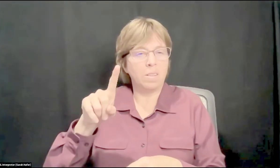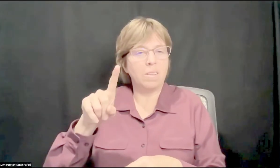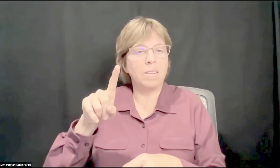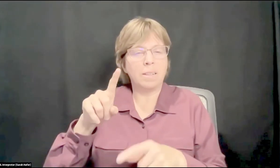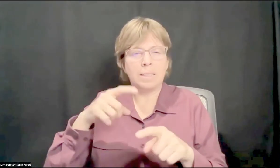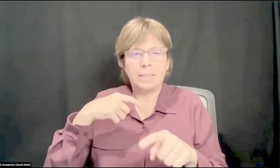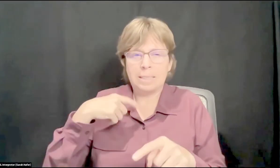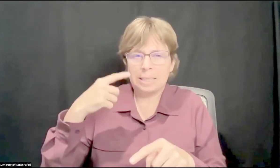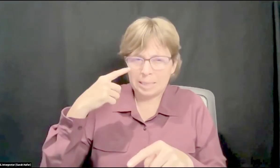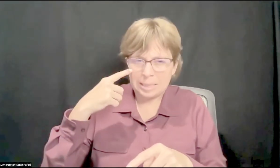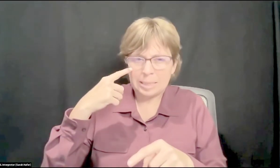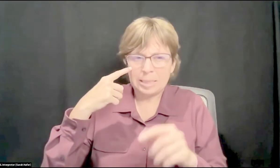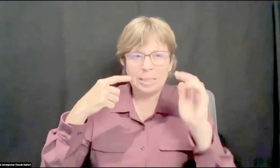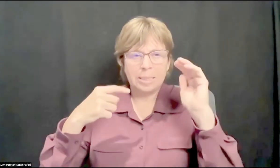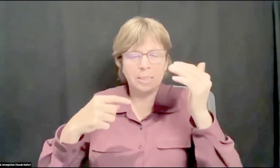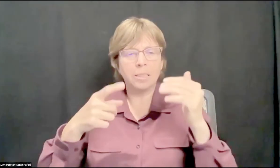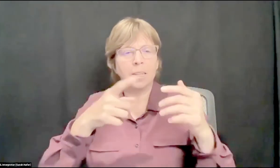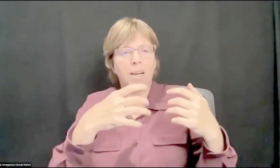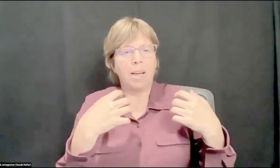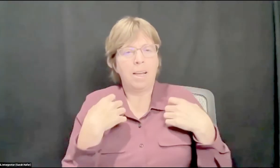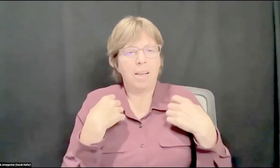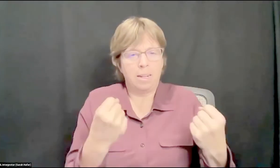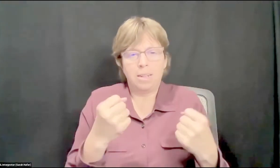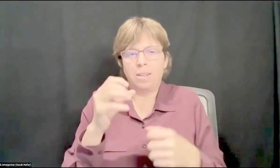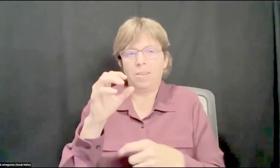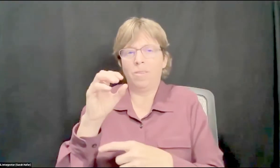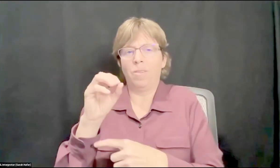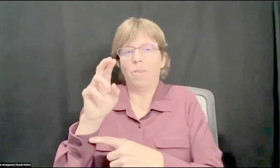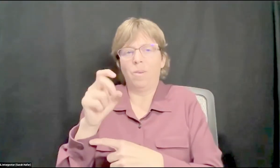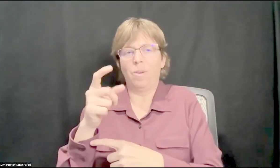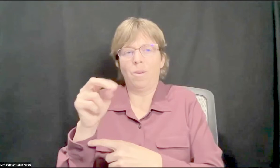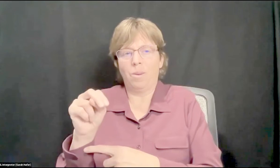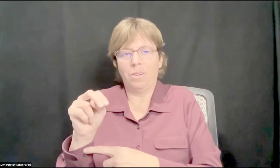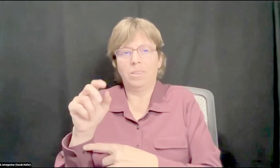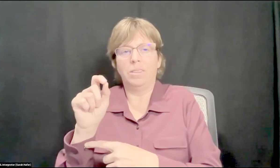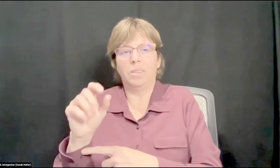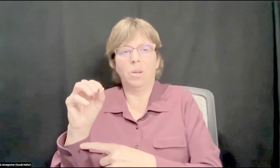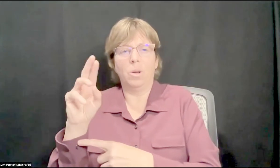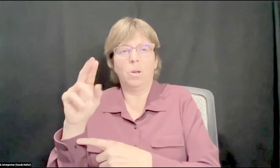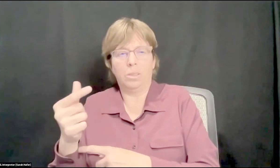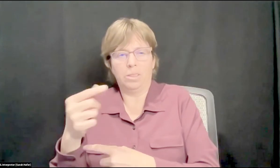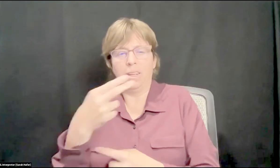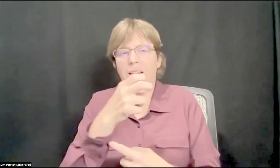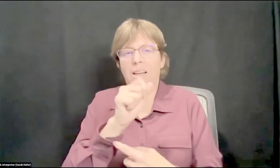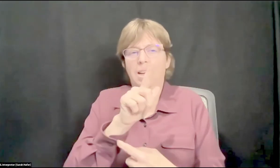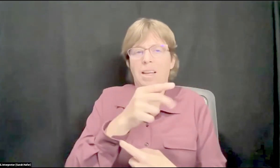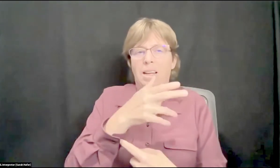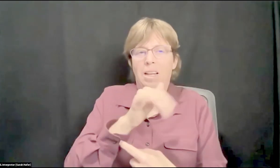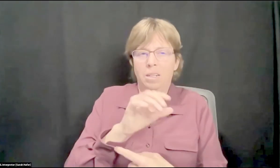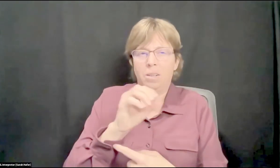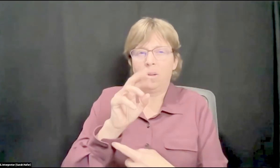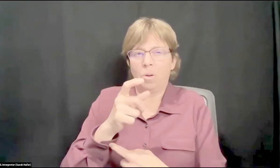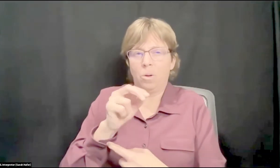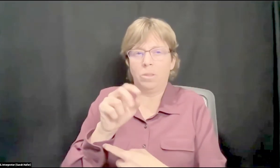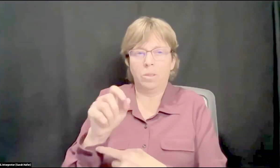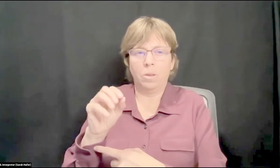healthoregon.org/coronavirus. That has lots of information, the data dashboards that I included in some of my